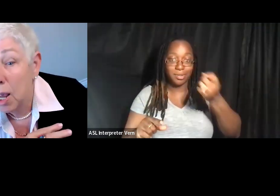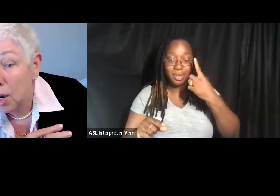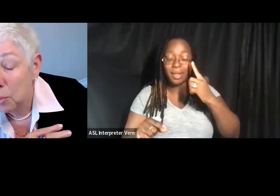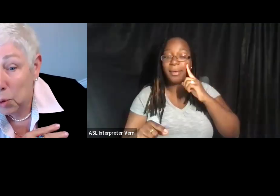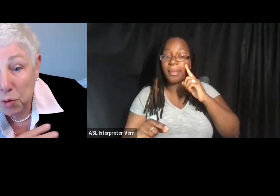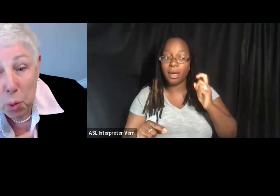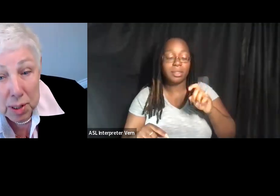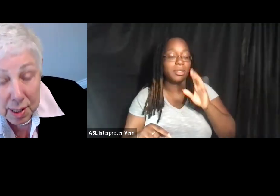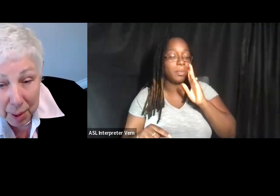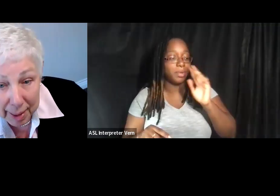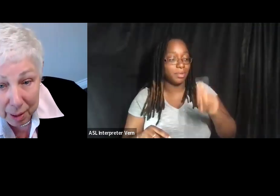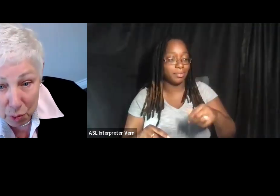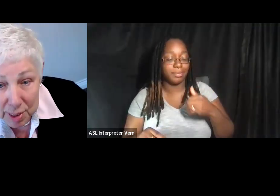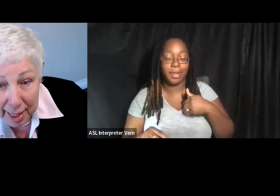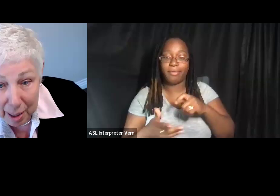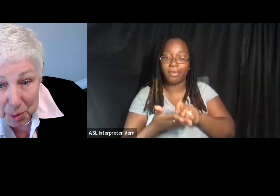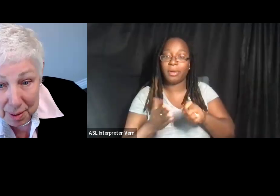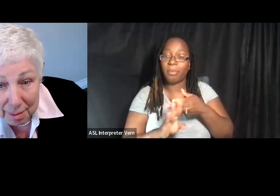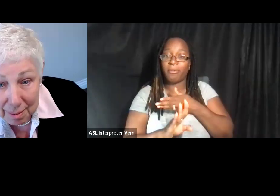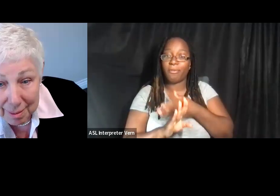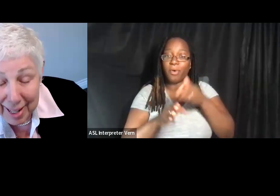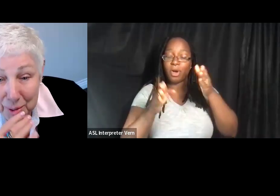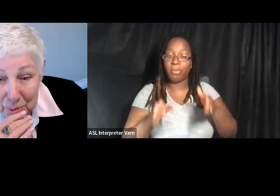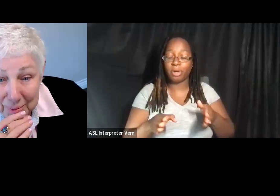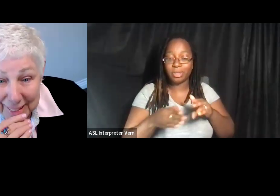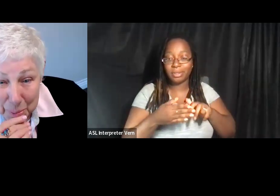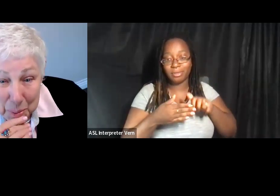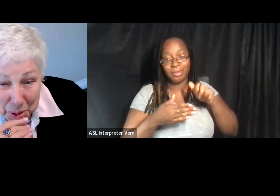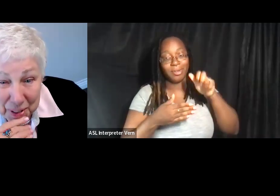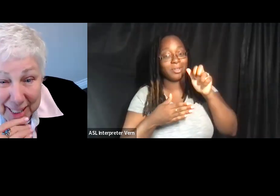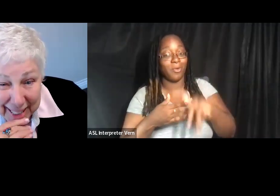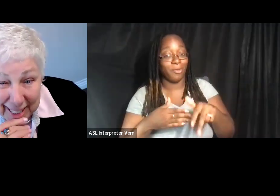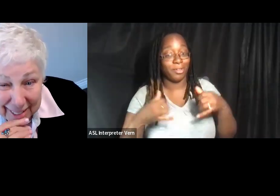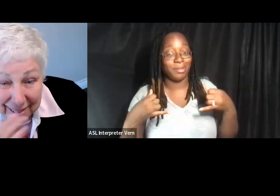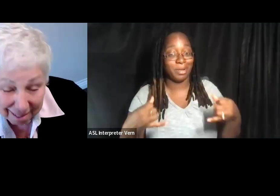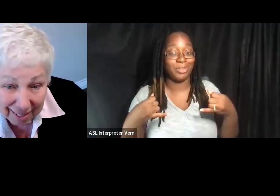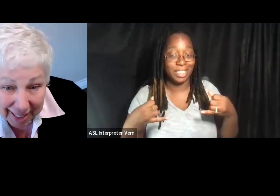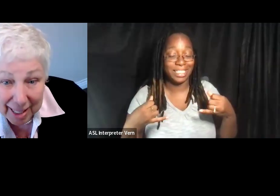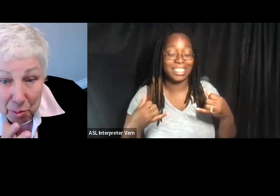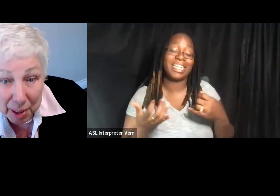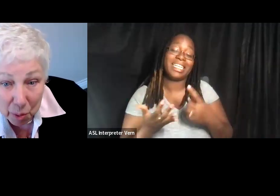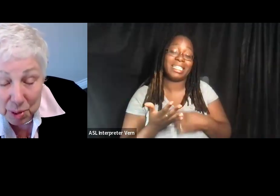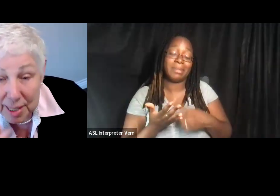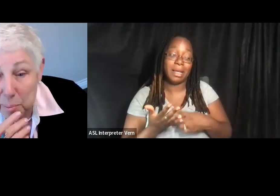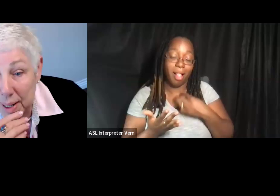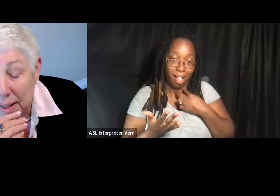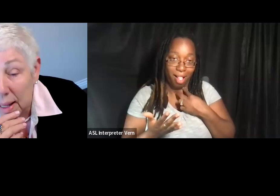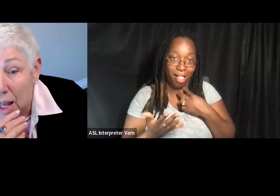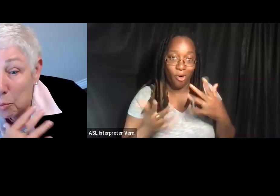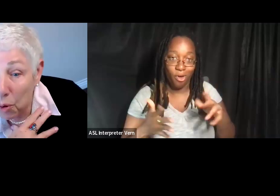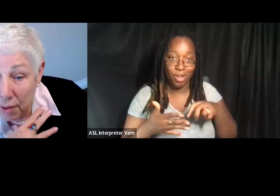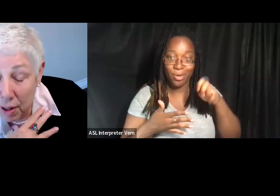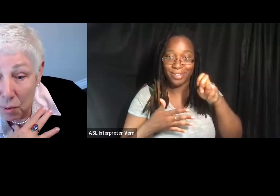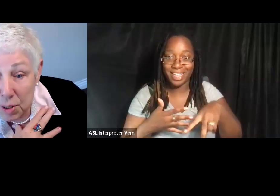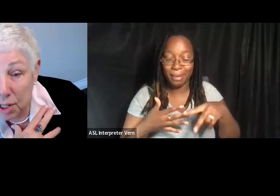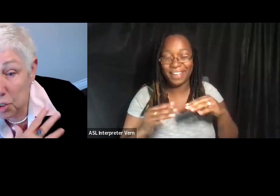written before somebody oversteps. Now, sometimes you're fixing it, right? They've been overstepping.